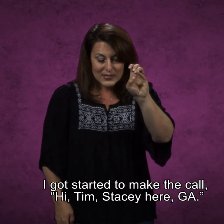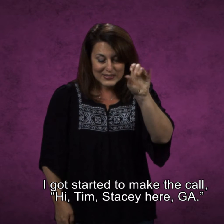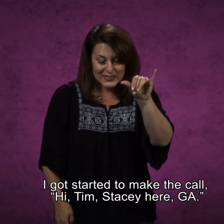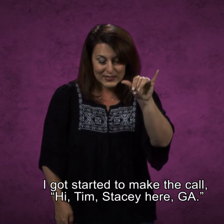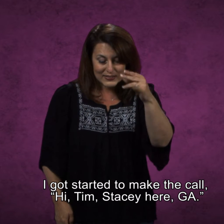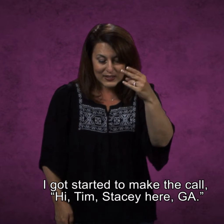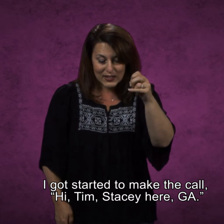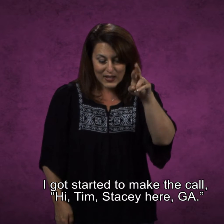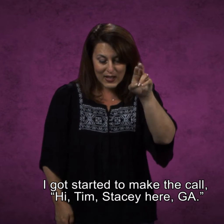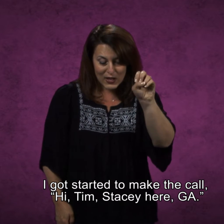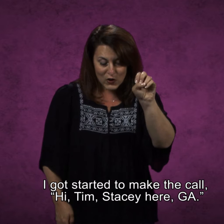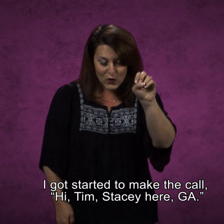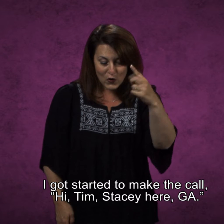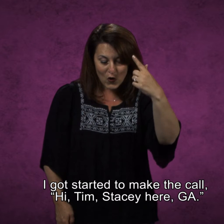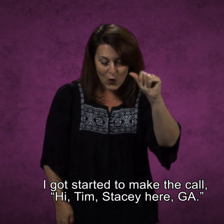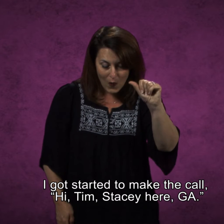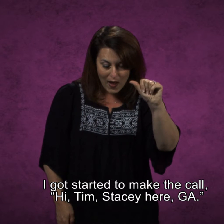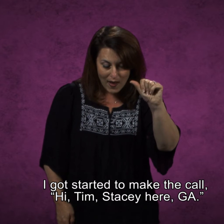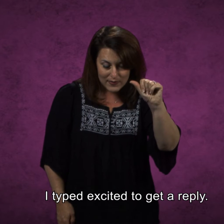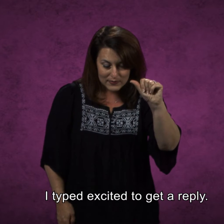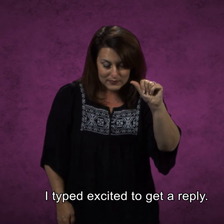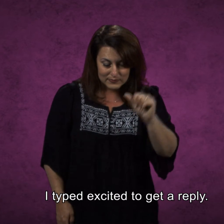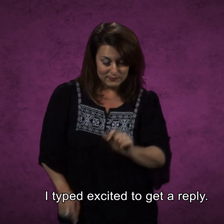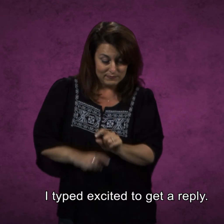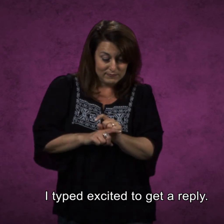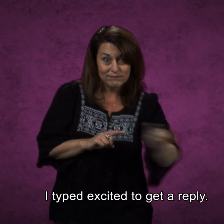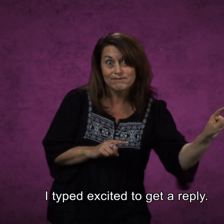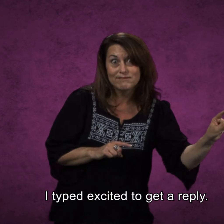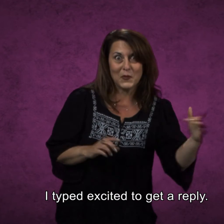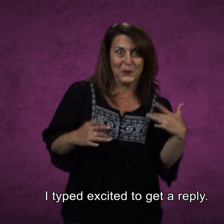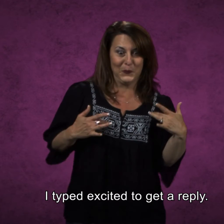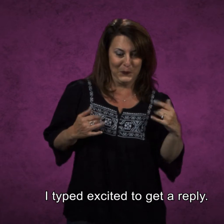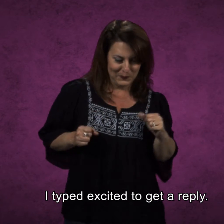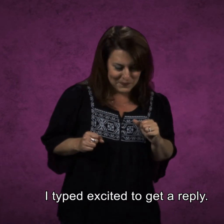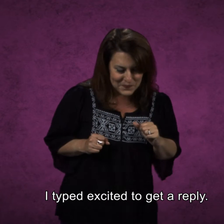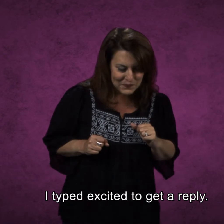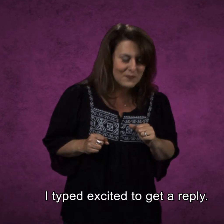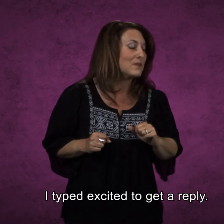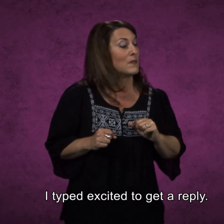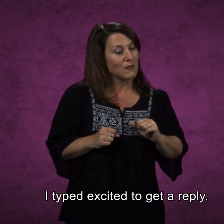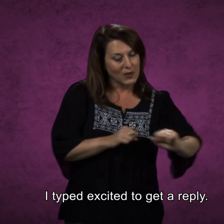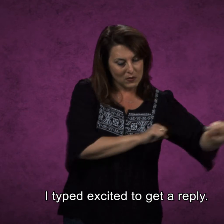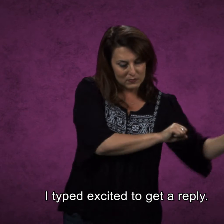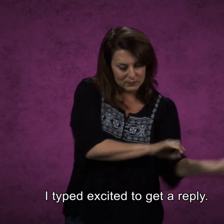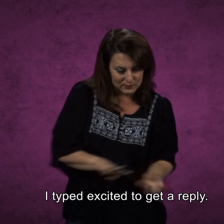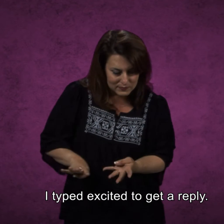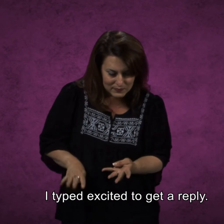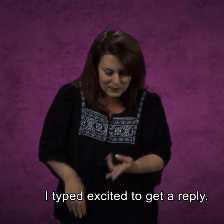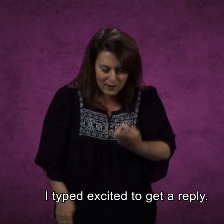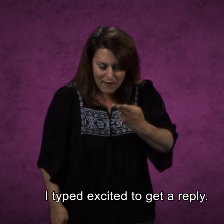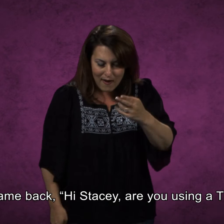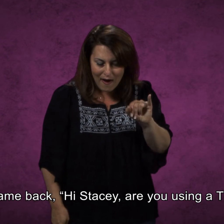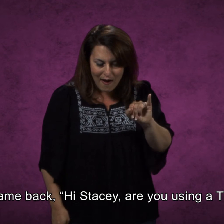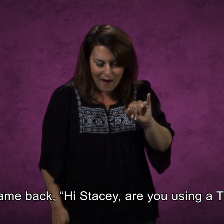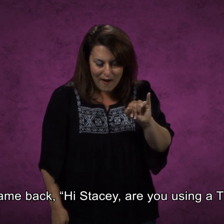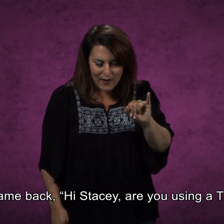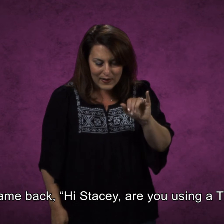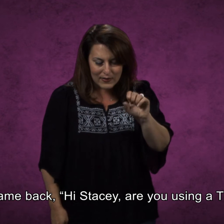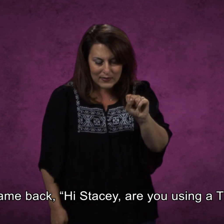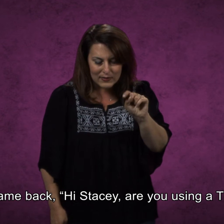Stacey here. GA. I typed, excited to get a reply. It came back. Hi,